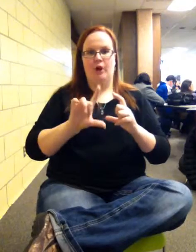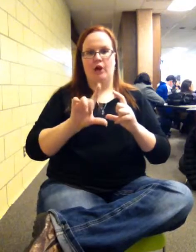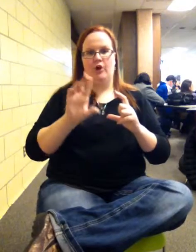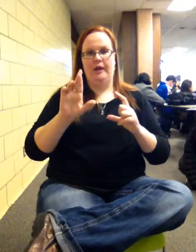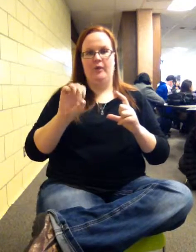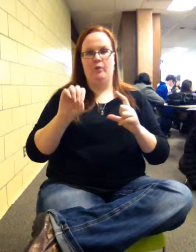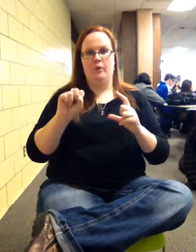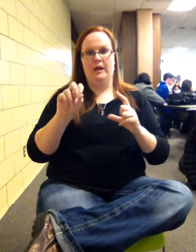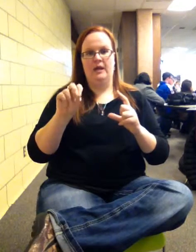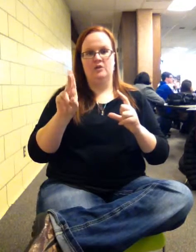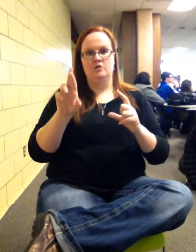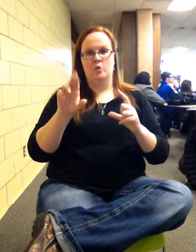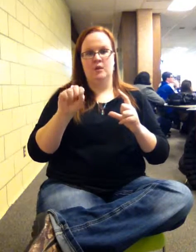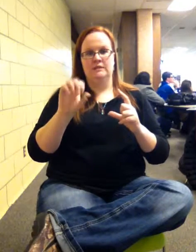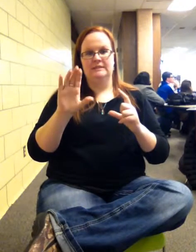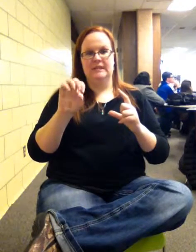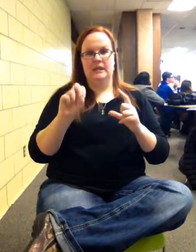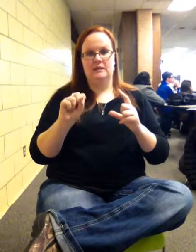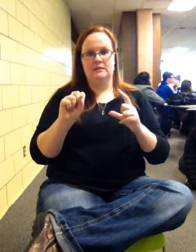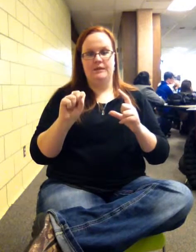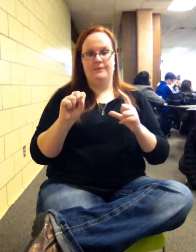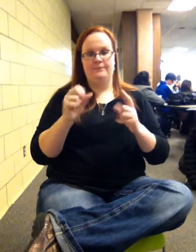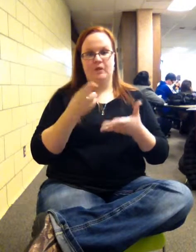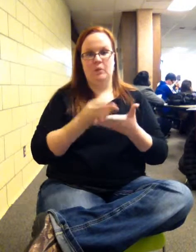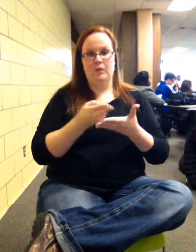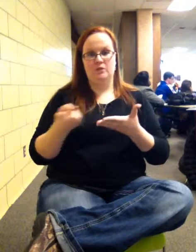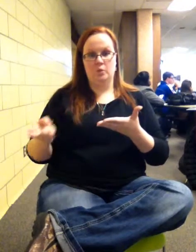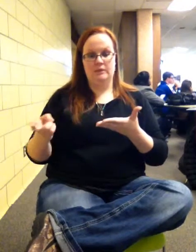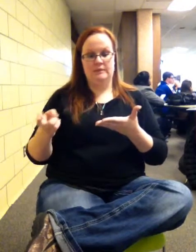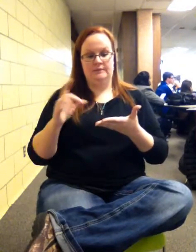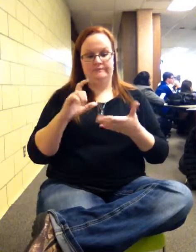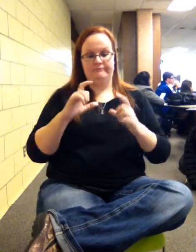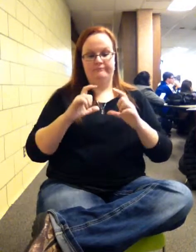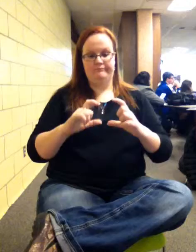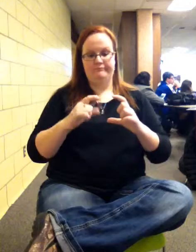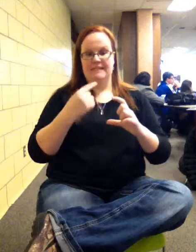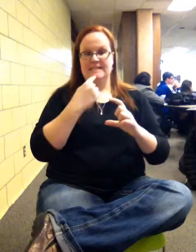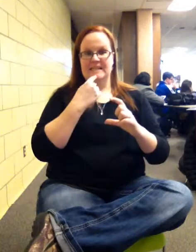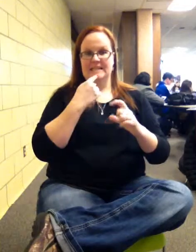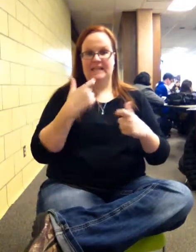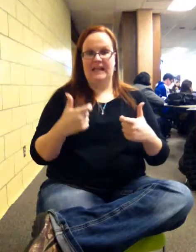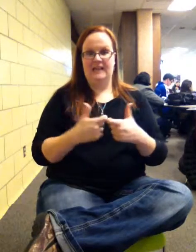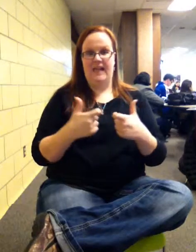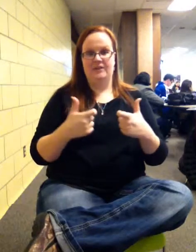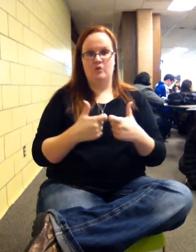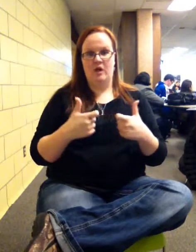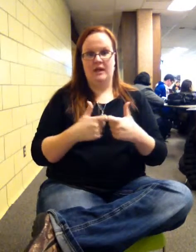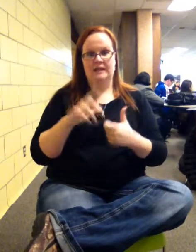the box that says library resources, you're going to see it says electronic databases.